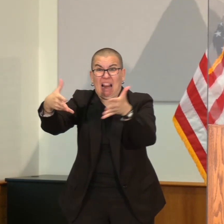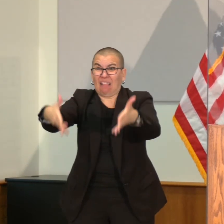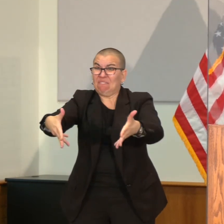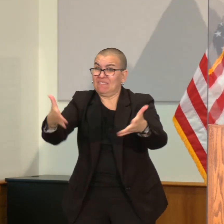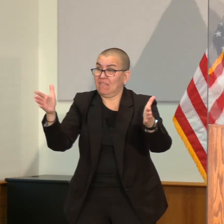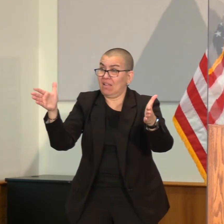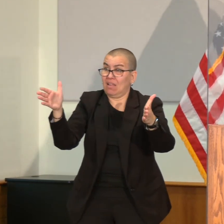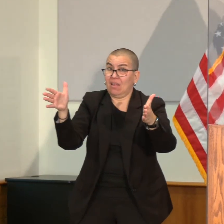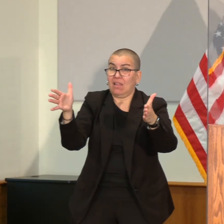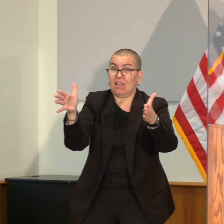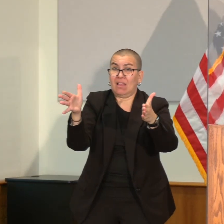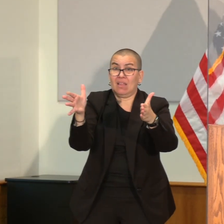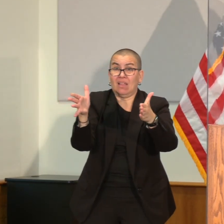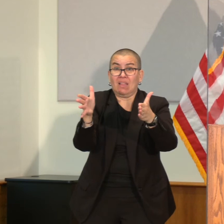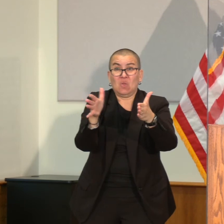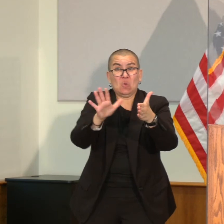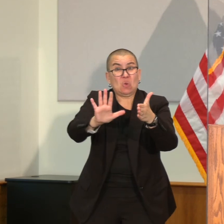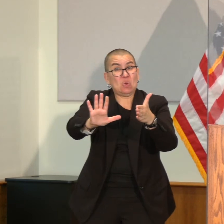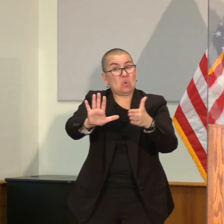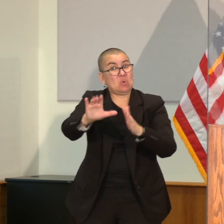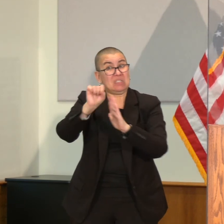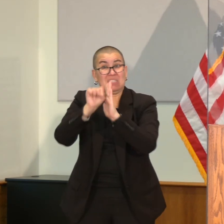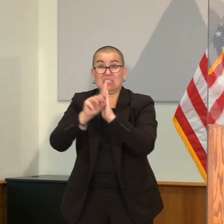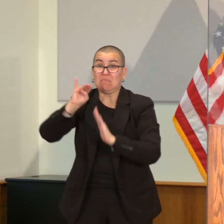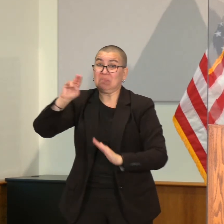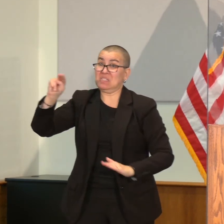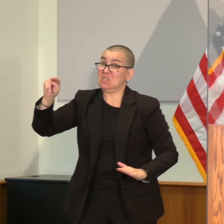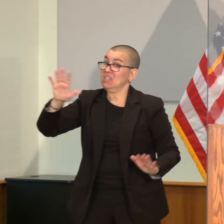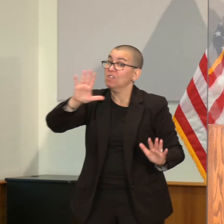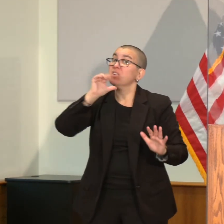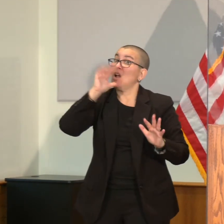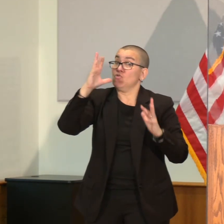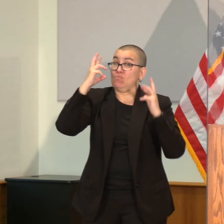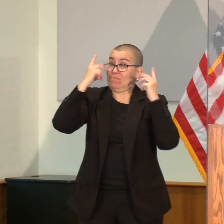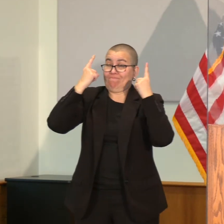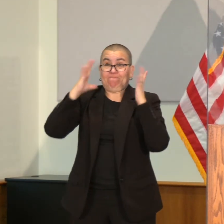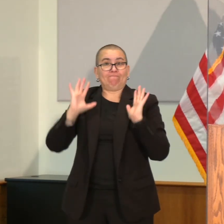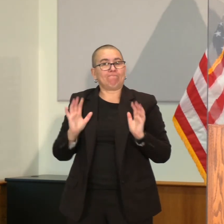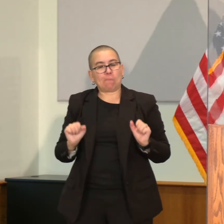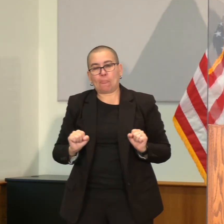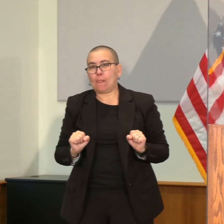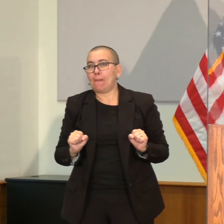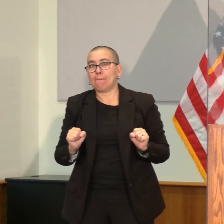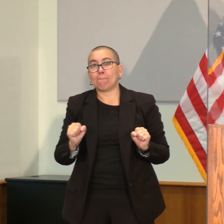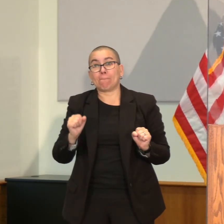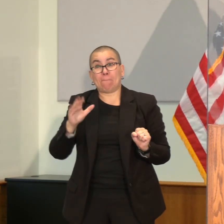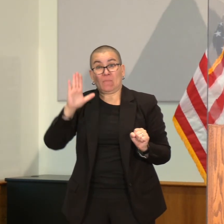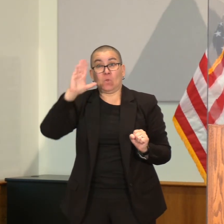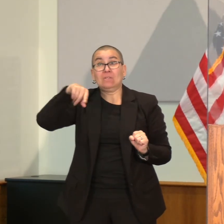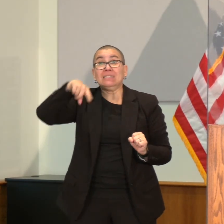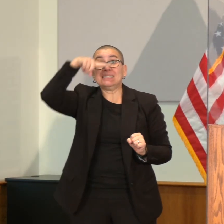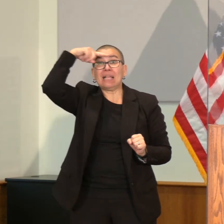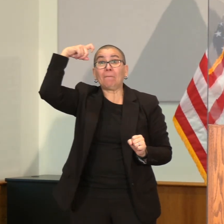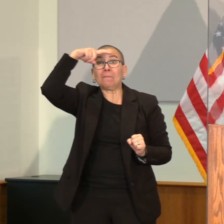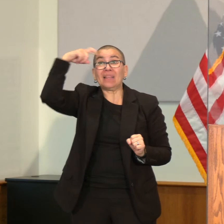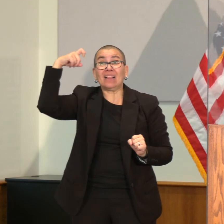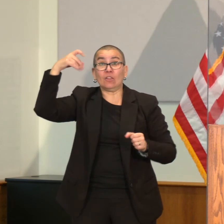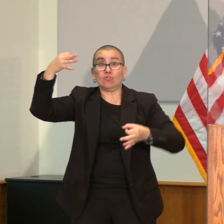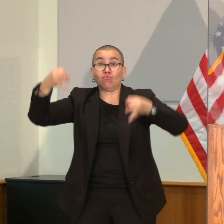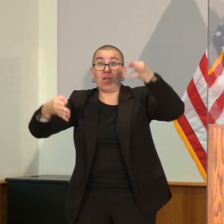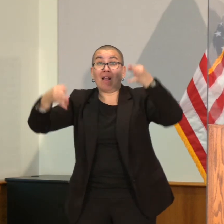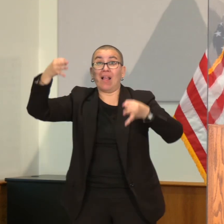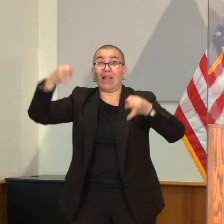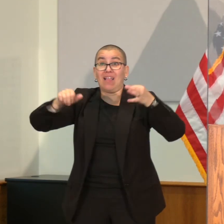Minnesotan should for 1 minute think that we've got trials coming up this summer. We've got sentencing coming up in